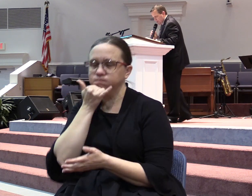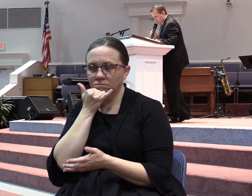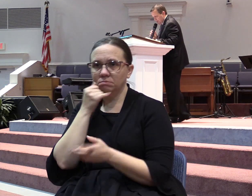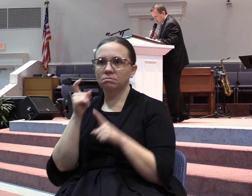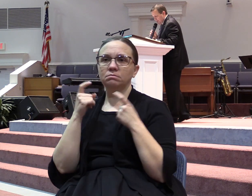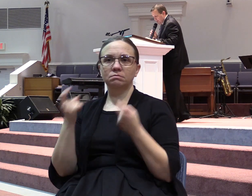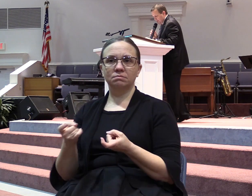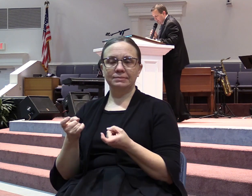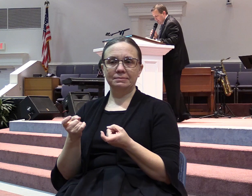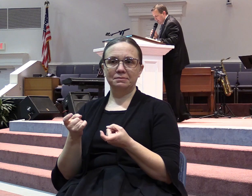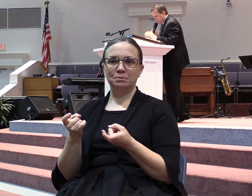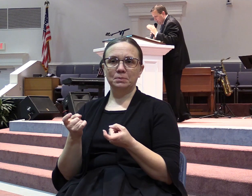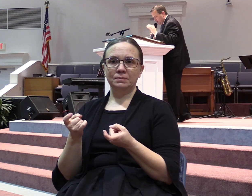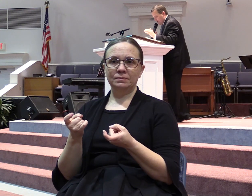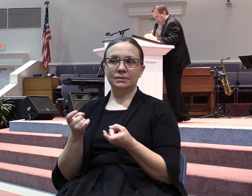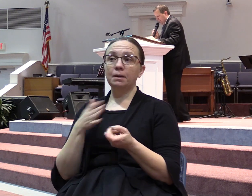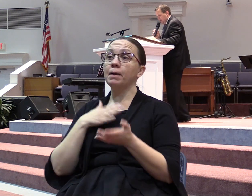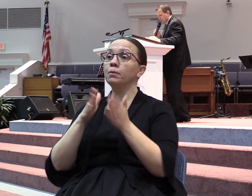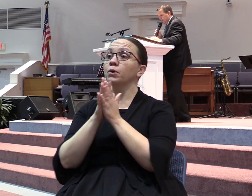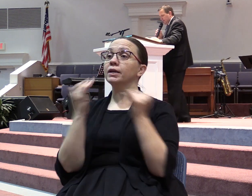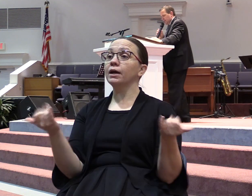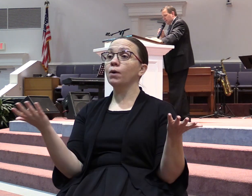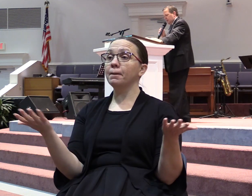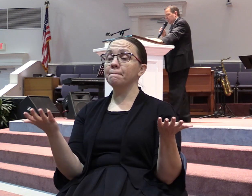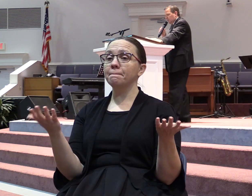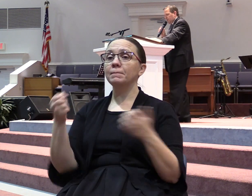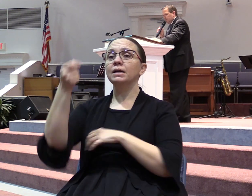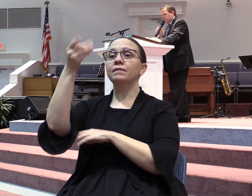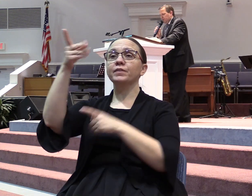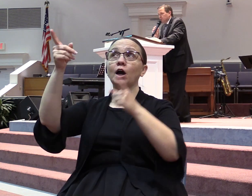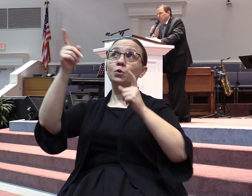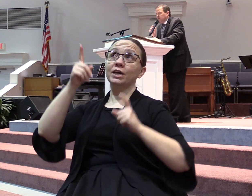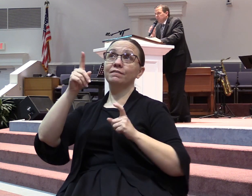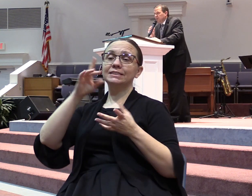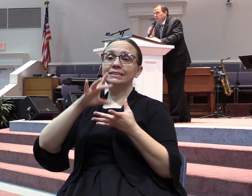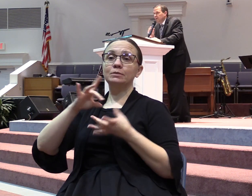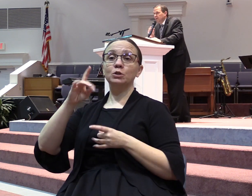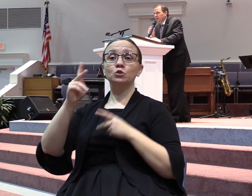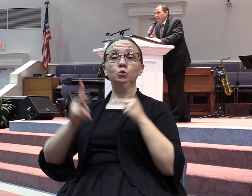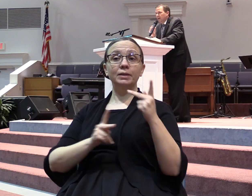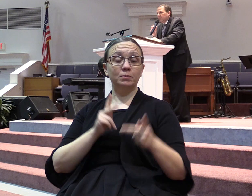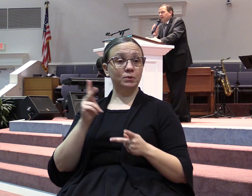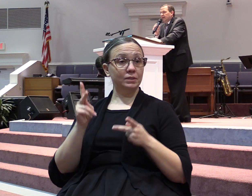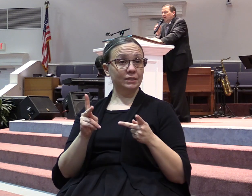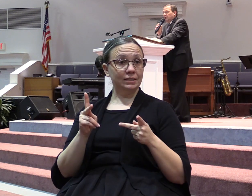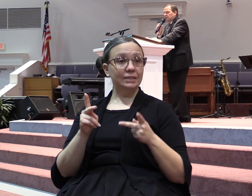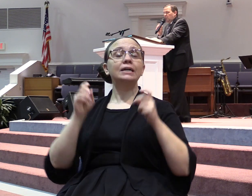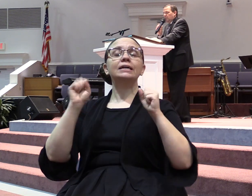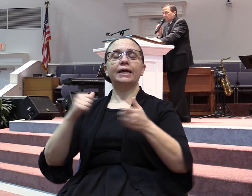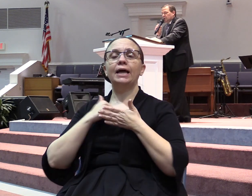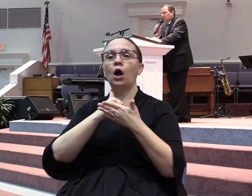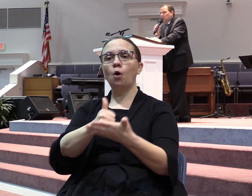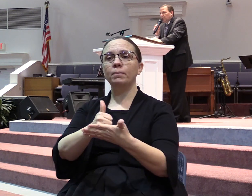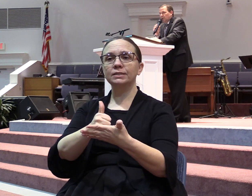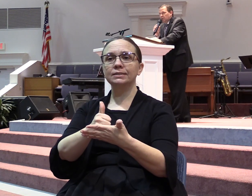situation. Here's my prayer today, that God will give us spiritual people that can help us go